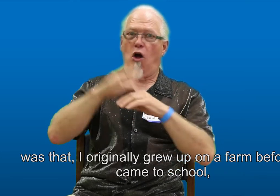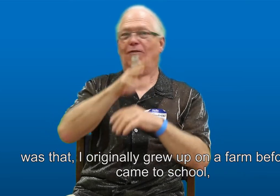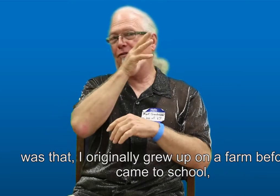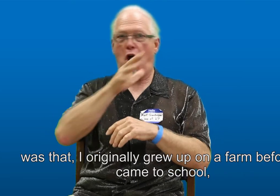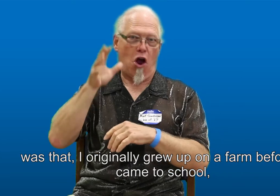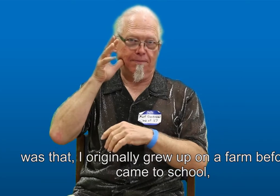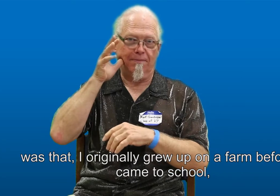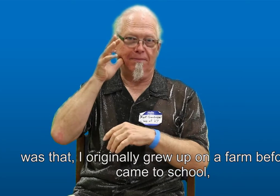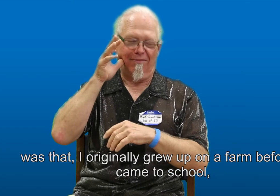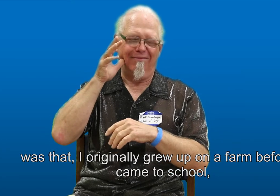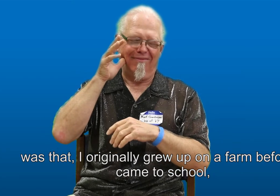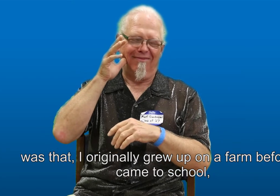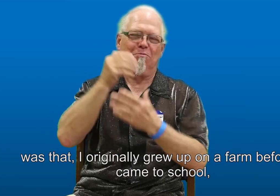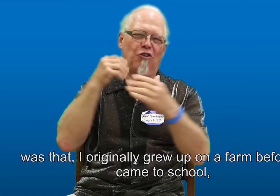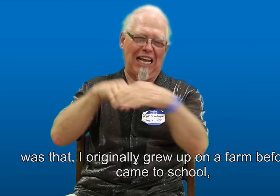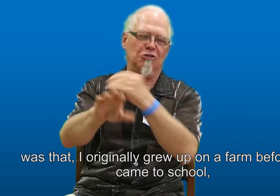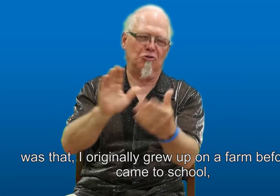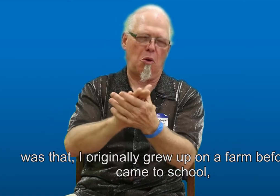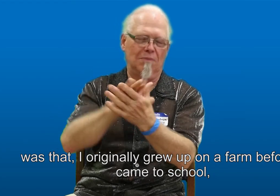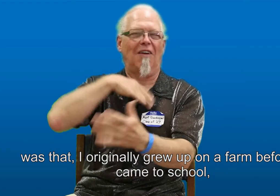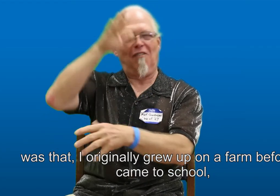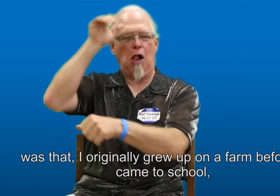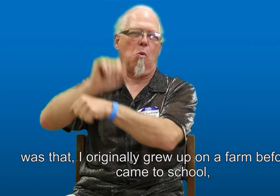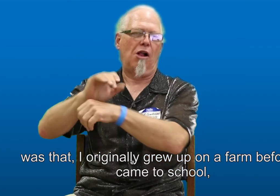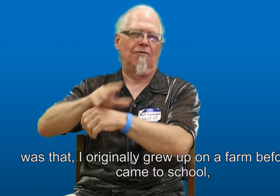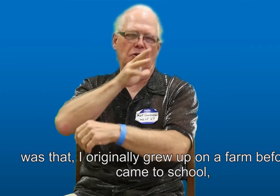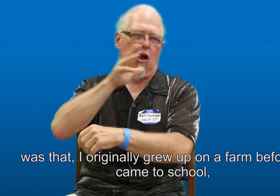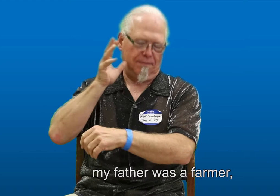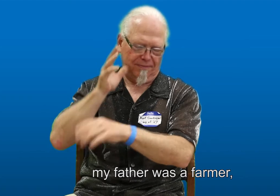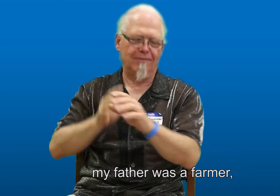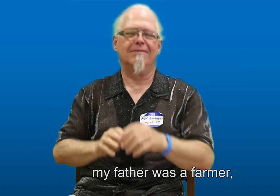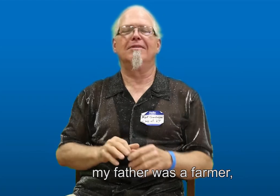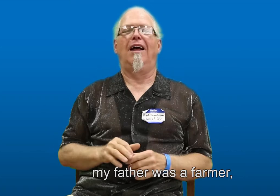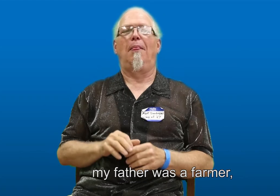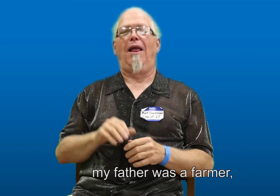that originally, see, I grew up on a farm before I came to school. My father was a farmer,